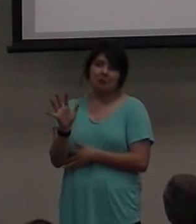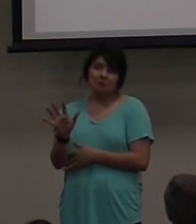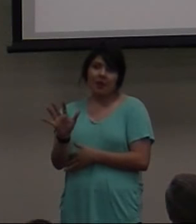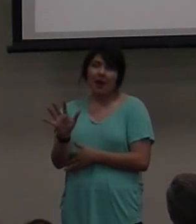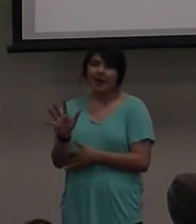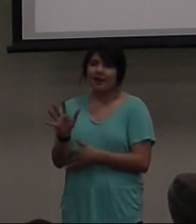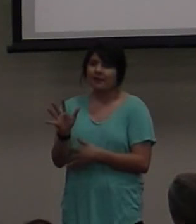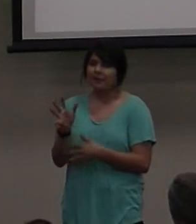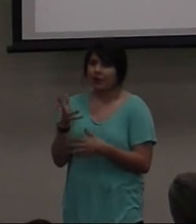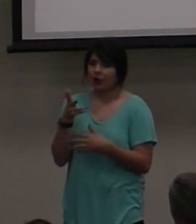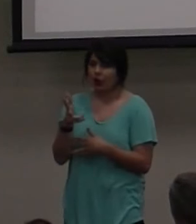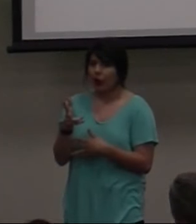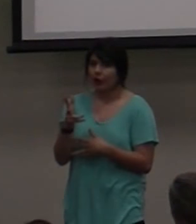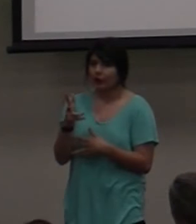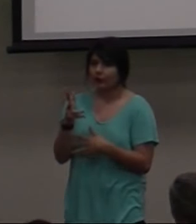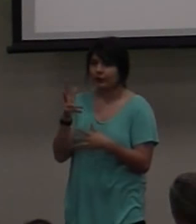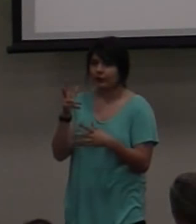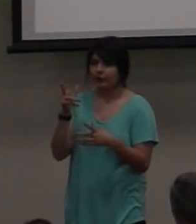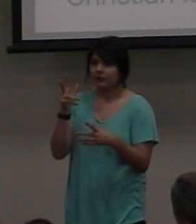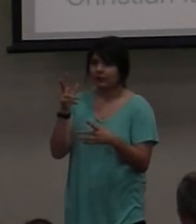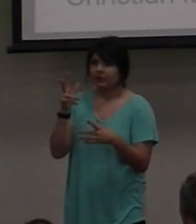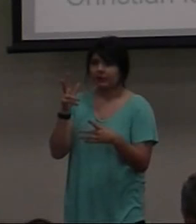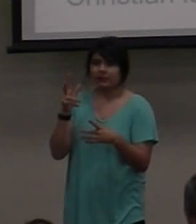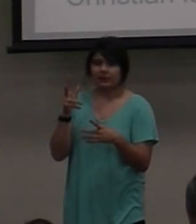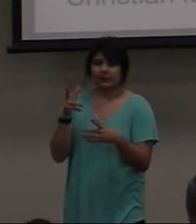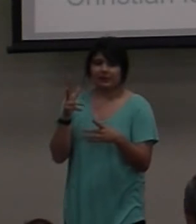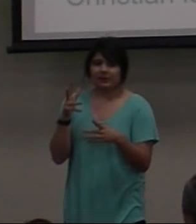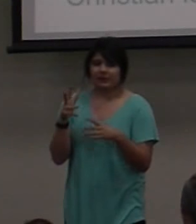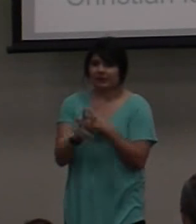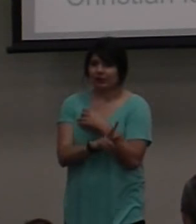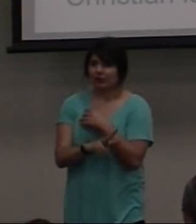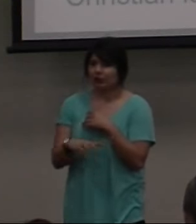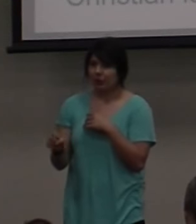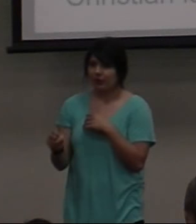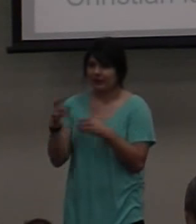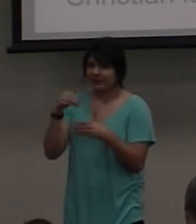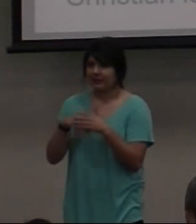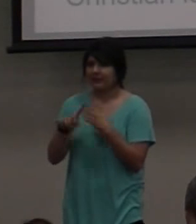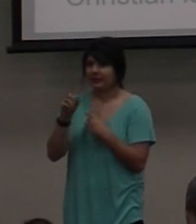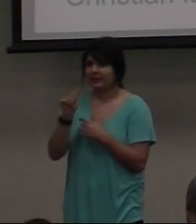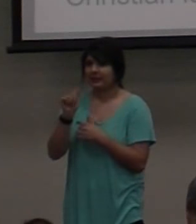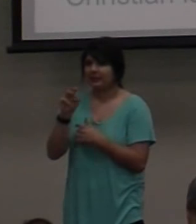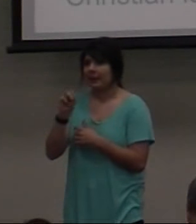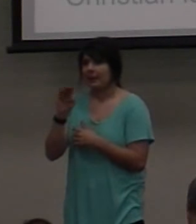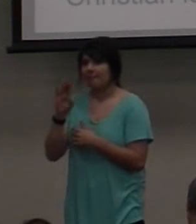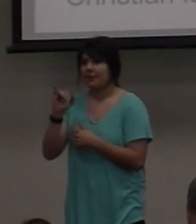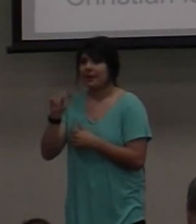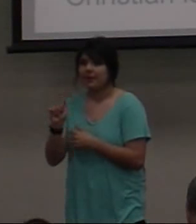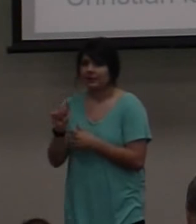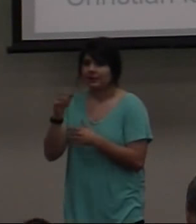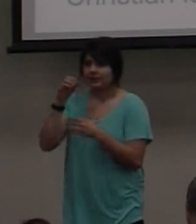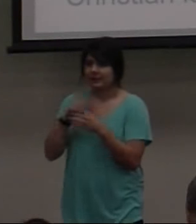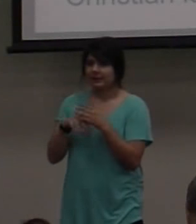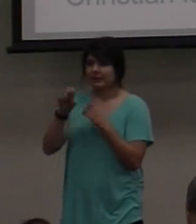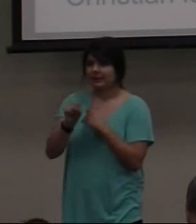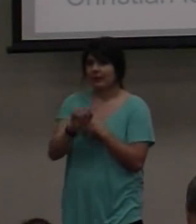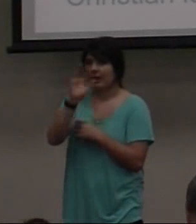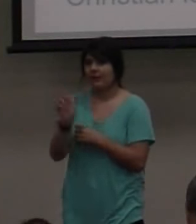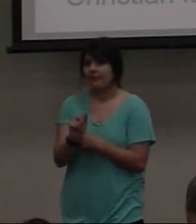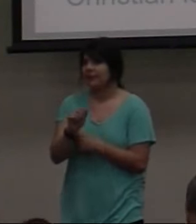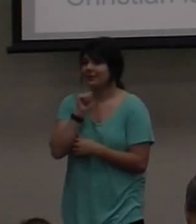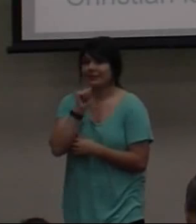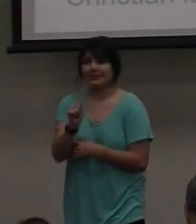car hijackings in Zambia and in South Africa. It's not a